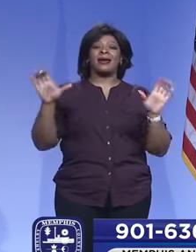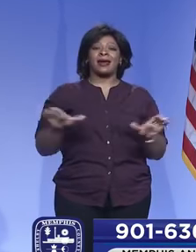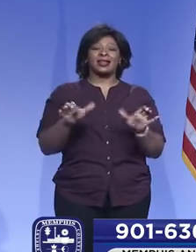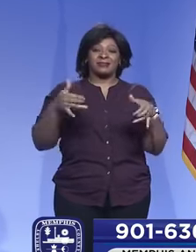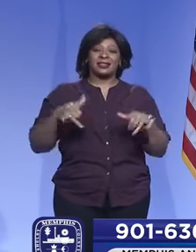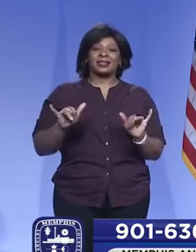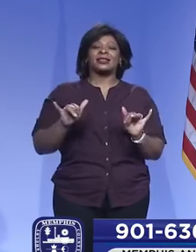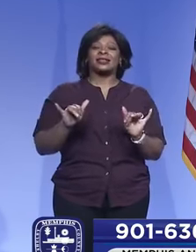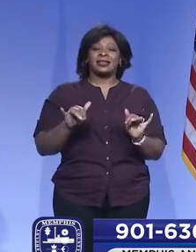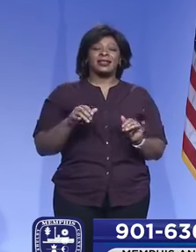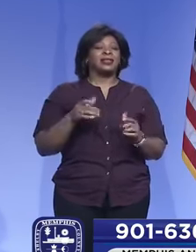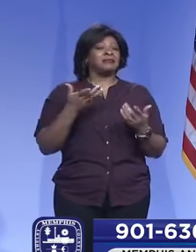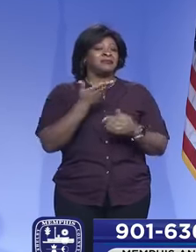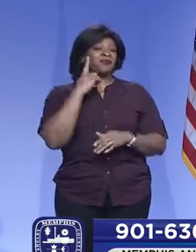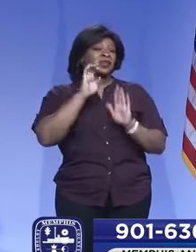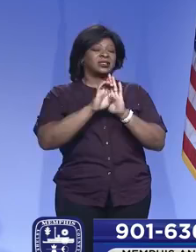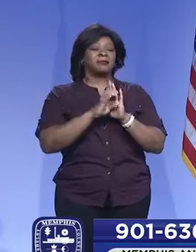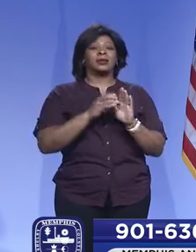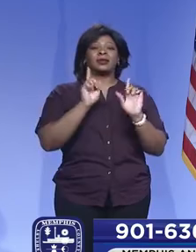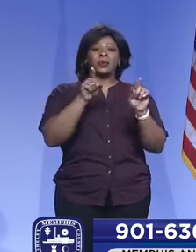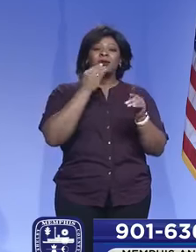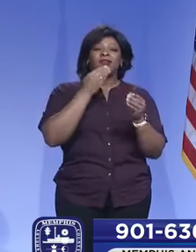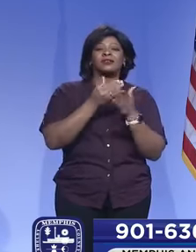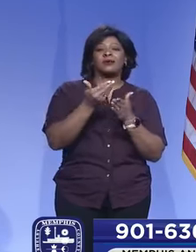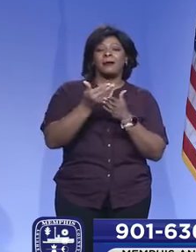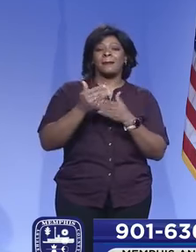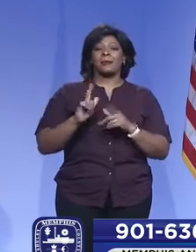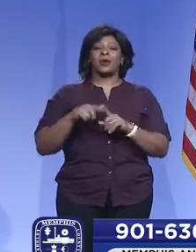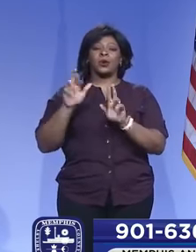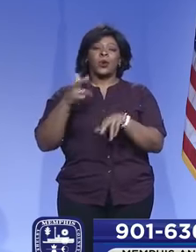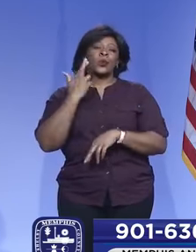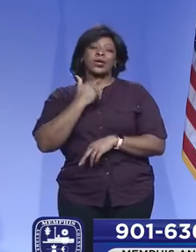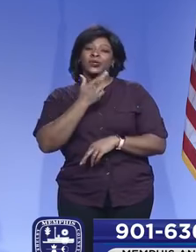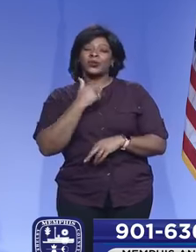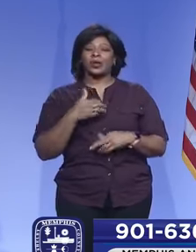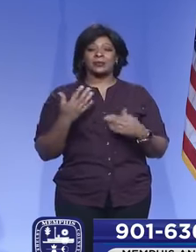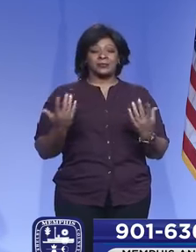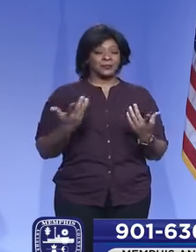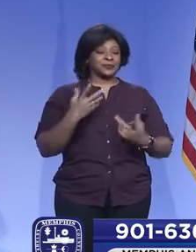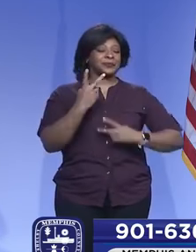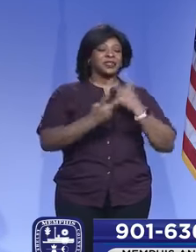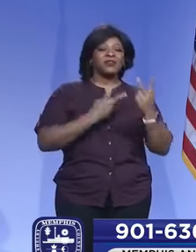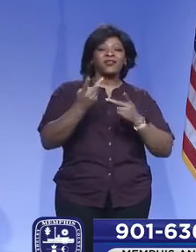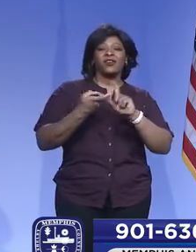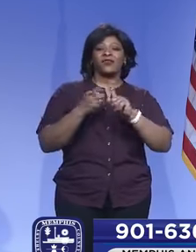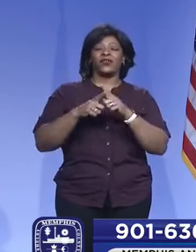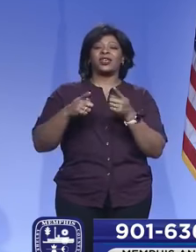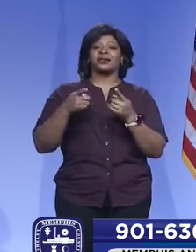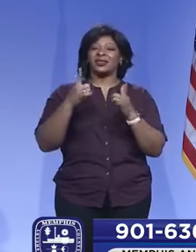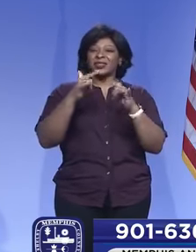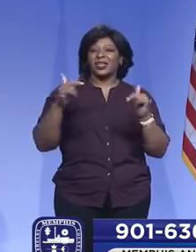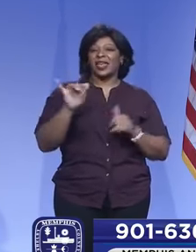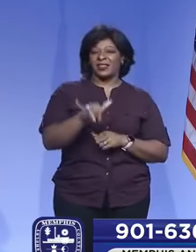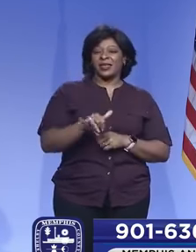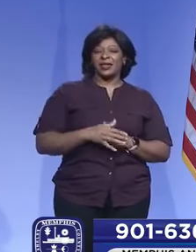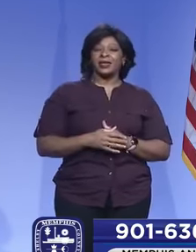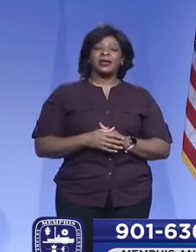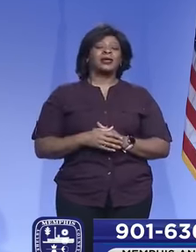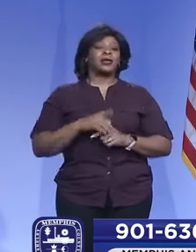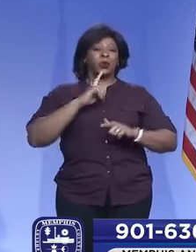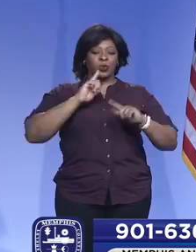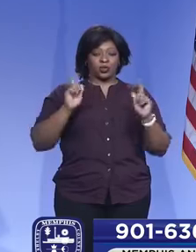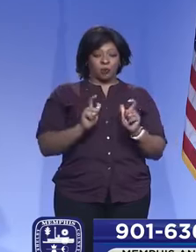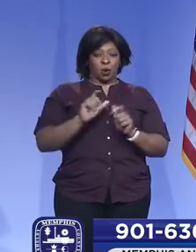activities. That could be things like shopping, going to a restaurant, visiting with friends, and so on. And then a much